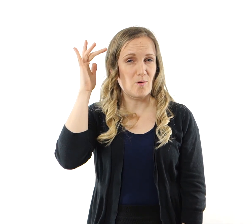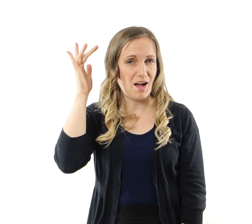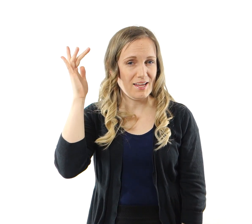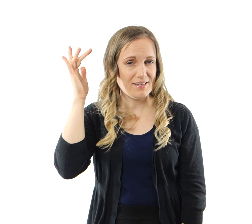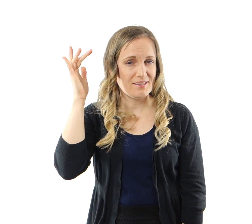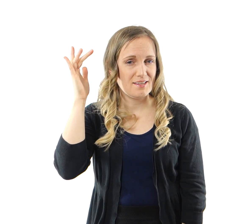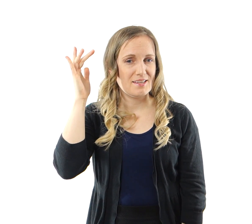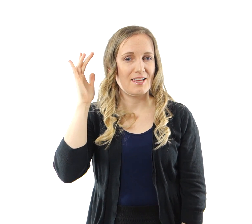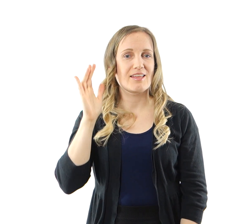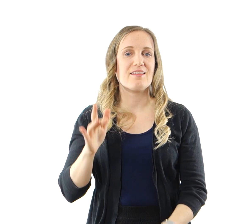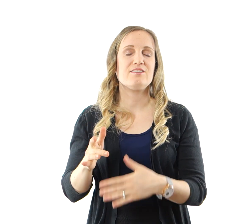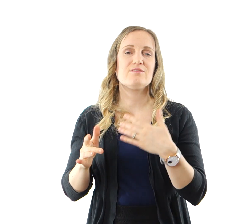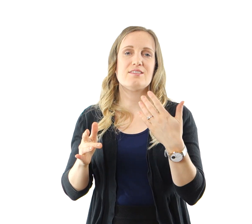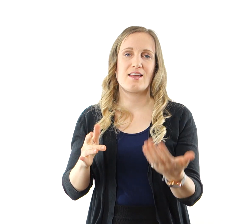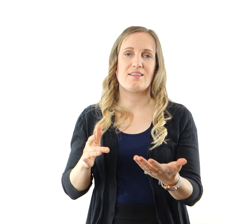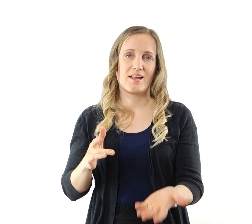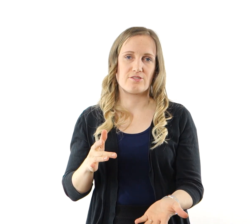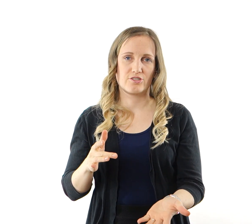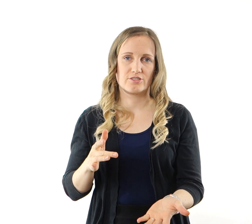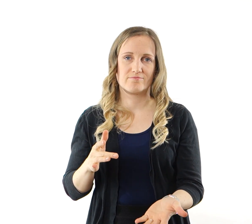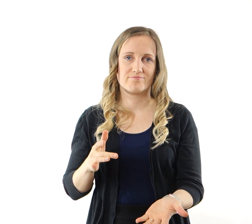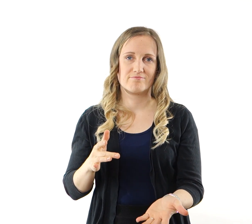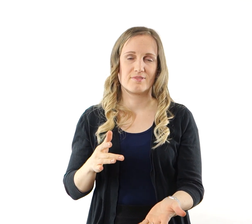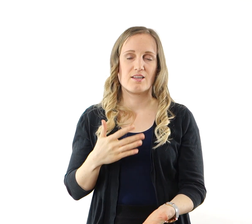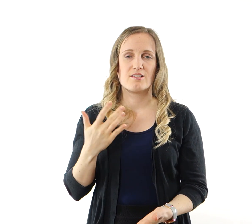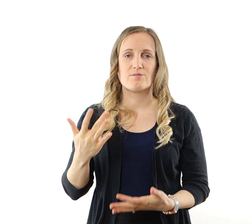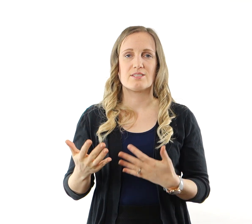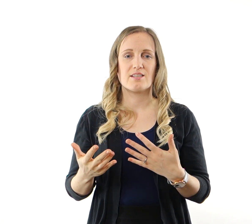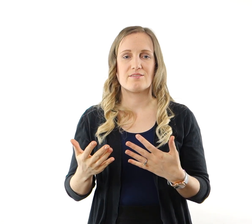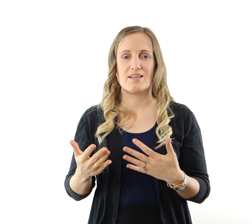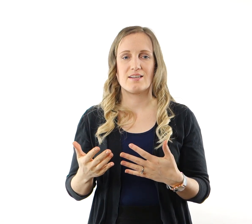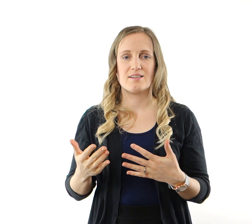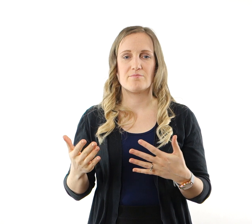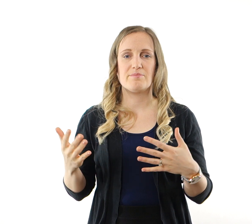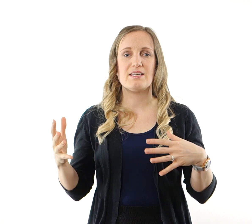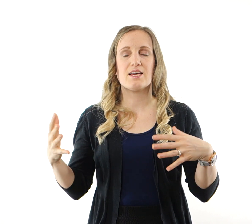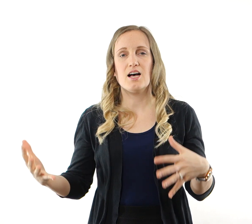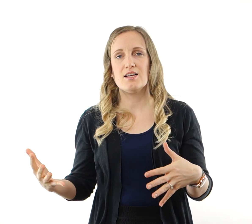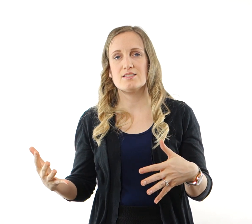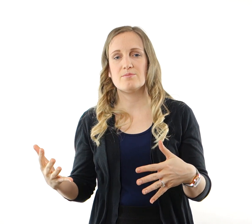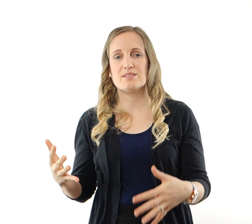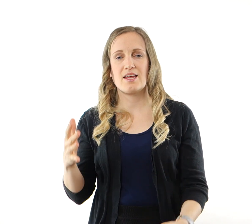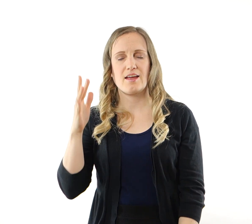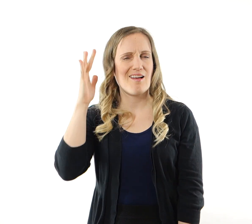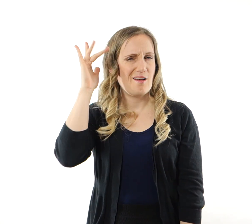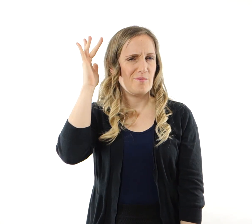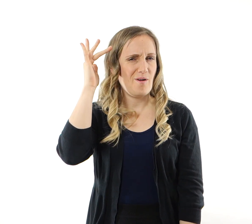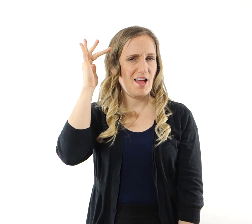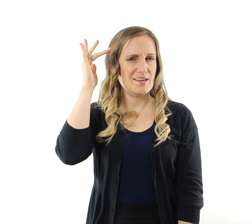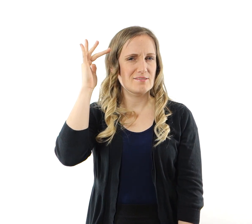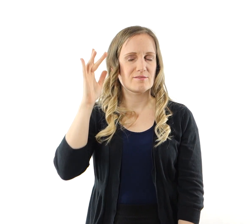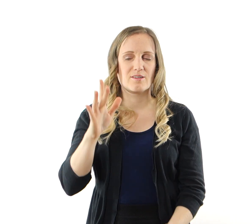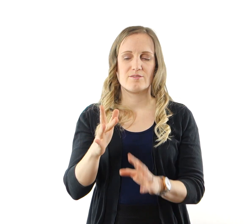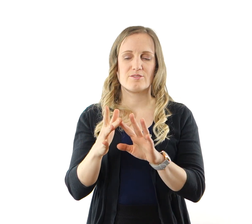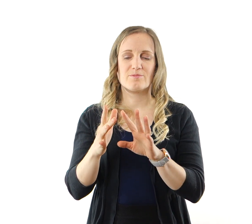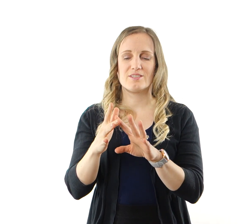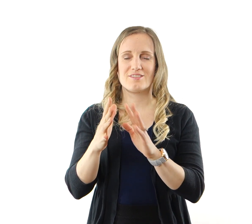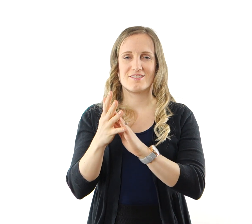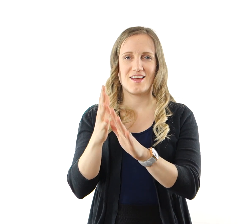why, and then you say the answer. So instead of signing because, we say why, which